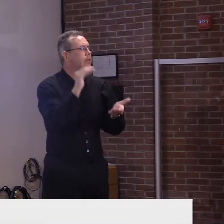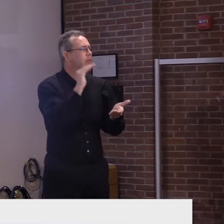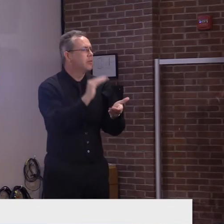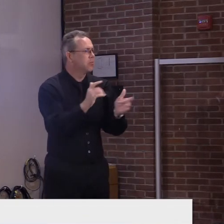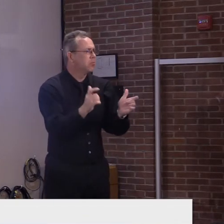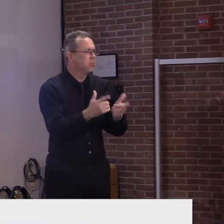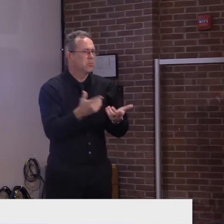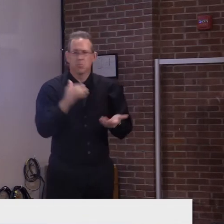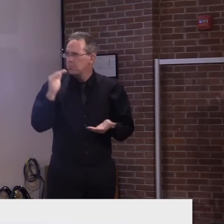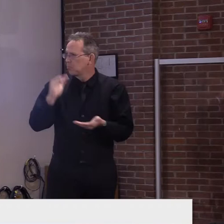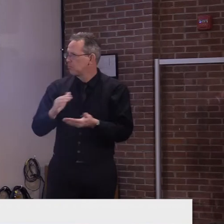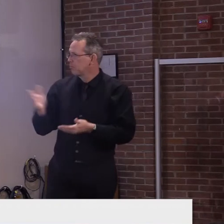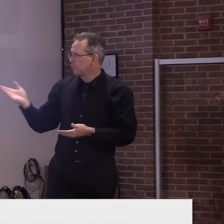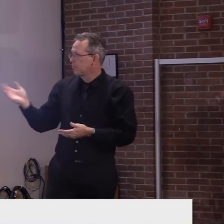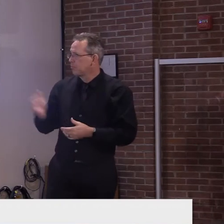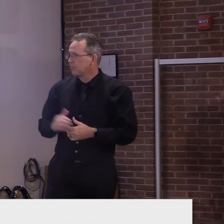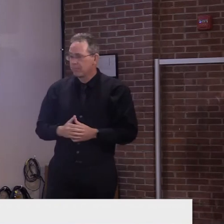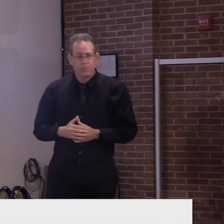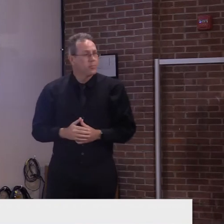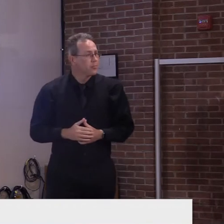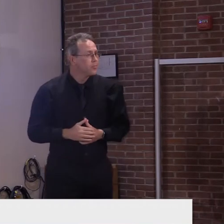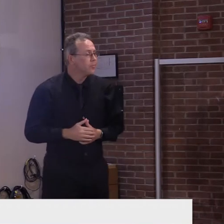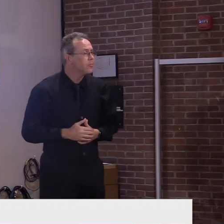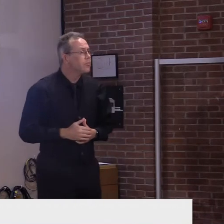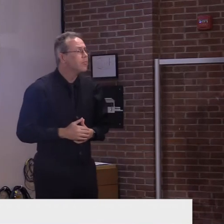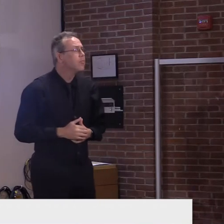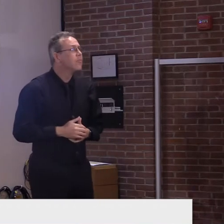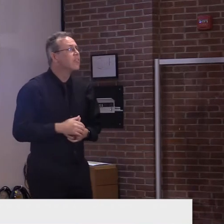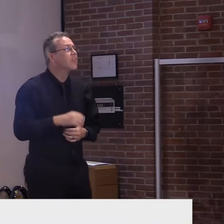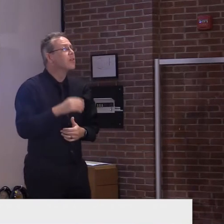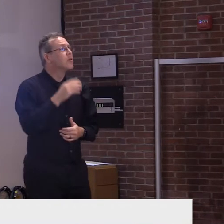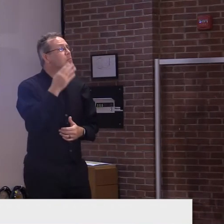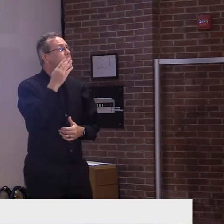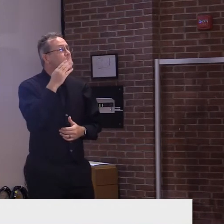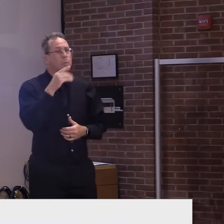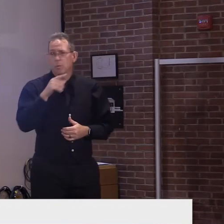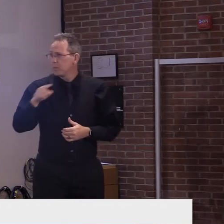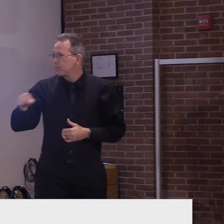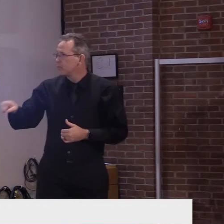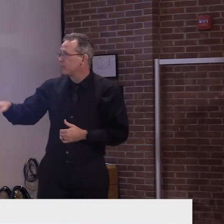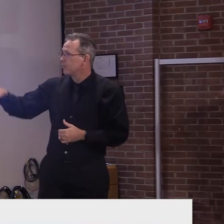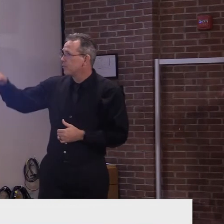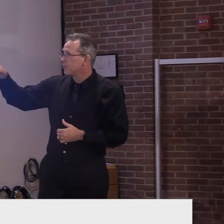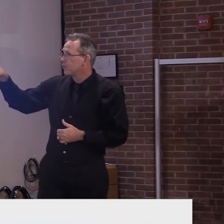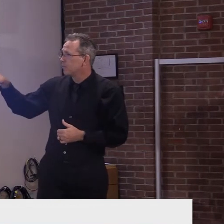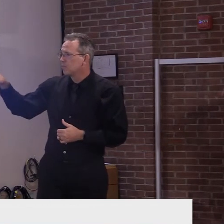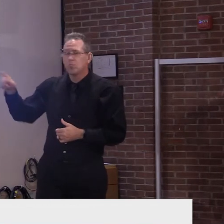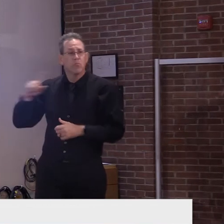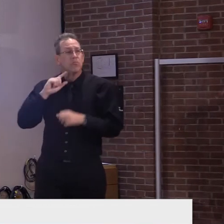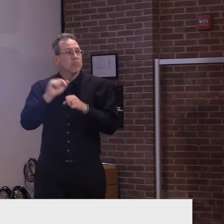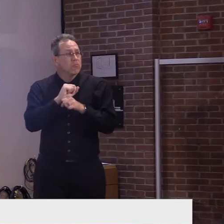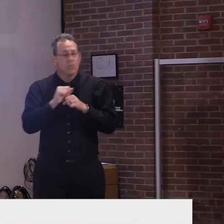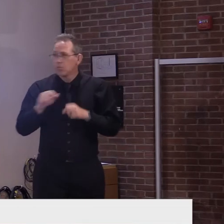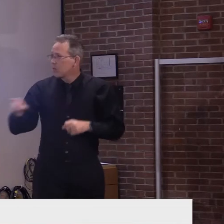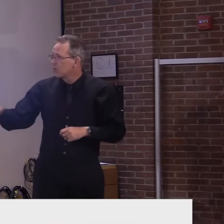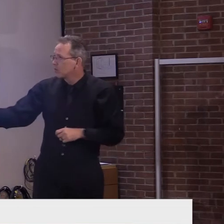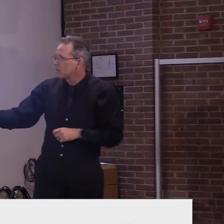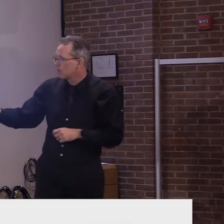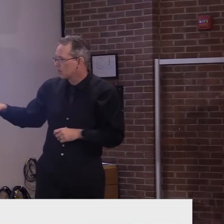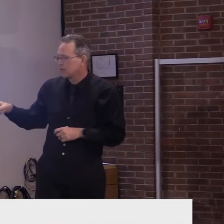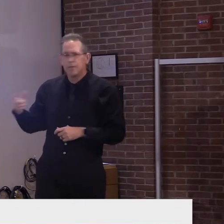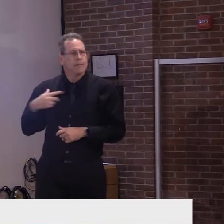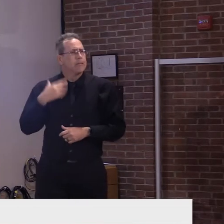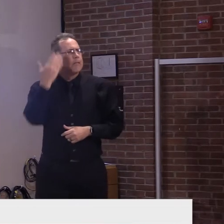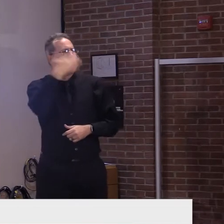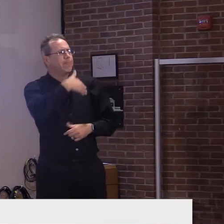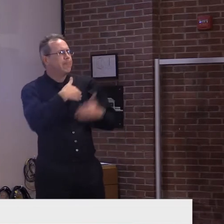all of the infections in Vermont that aren't picked up by a reported test. So based on the timing of the reported cases, based on the growth